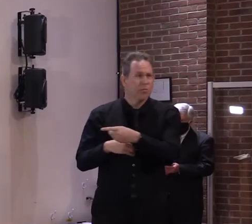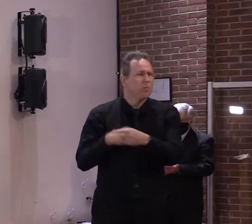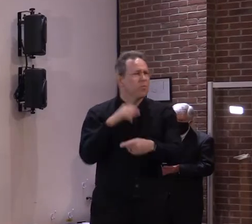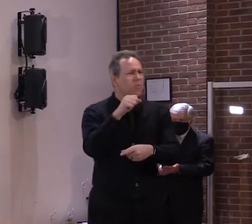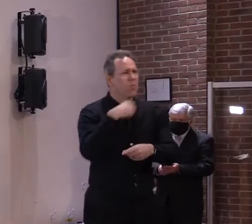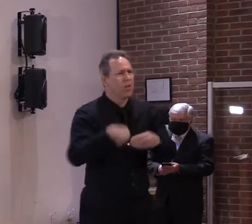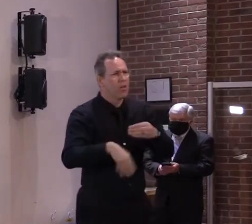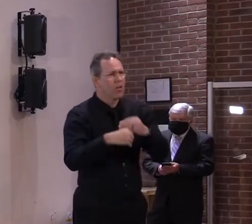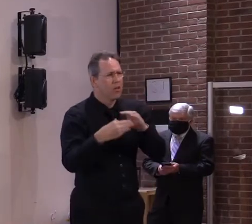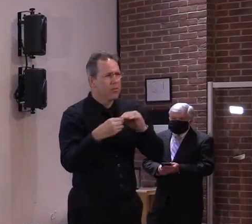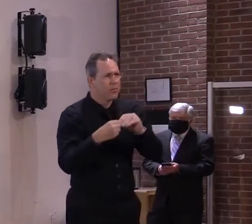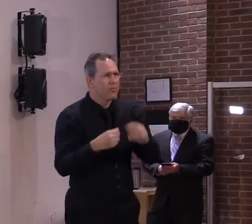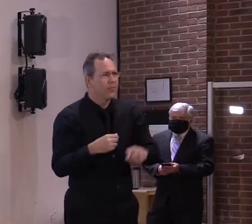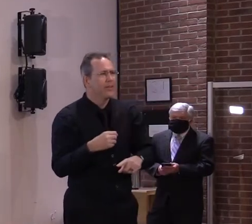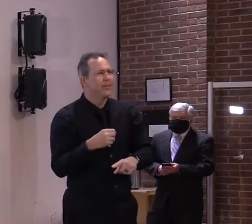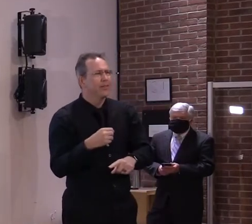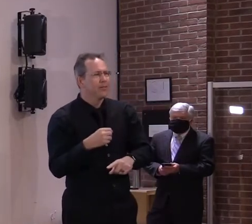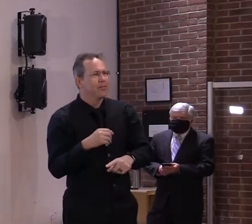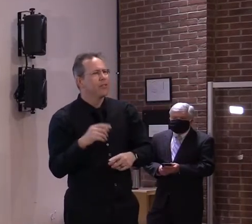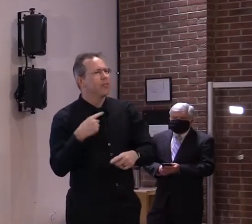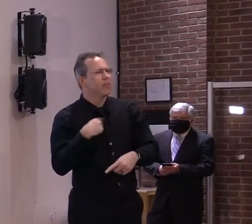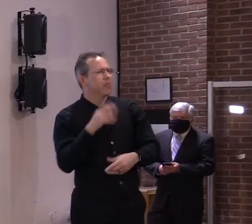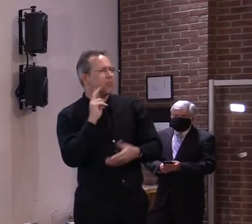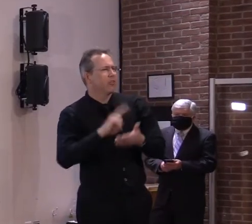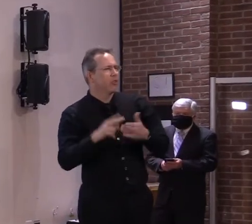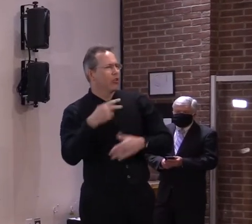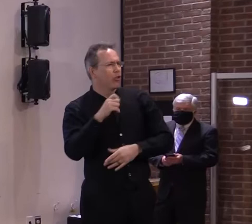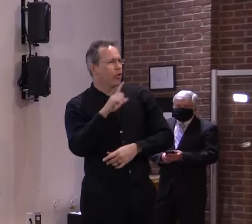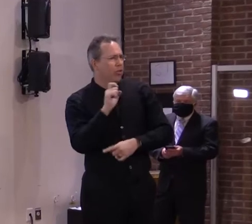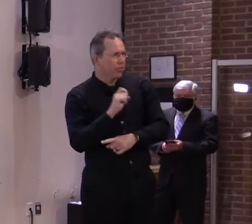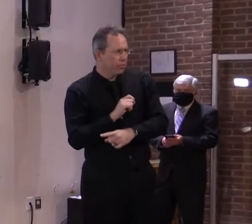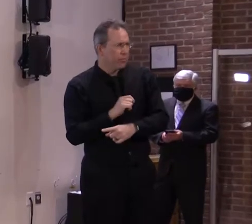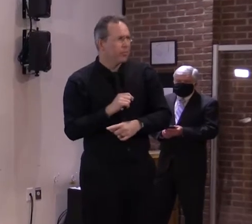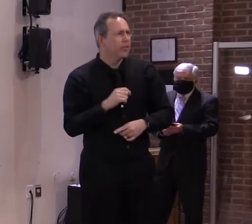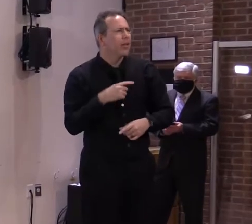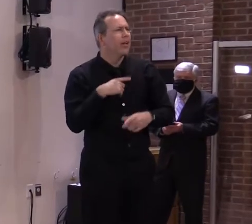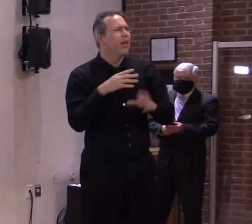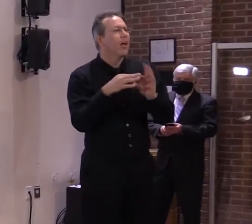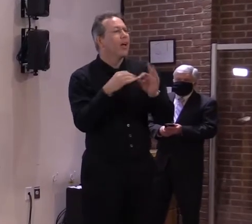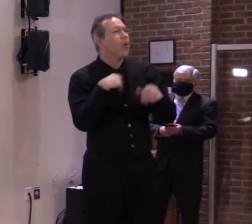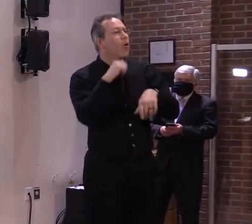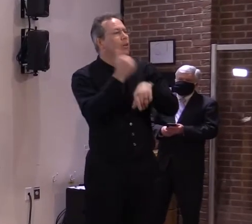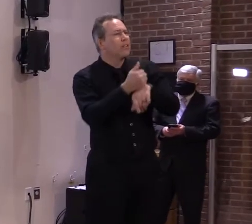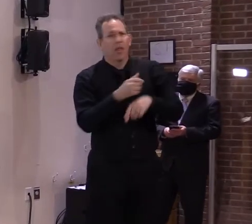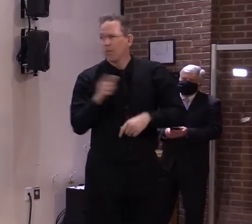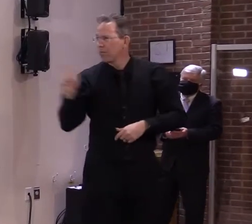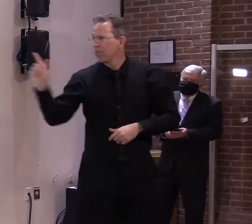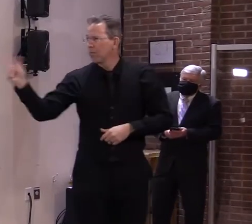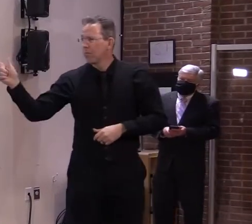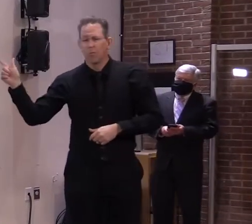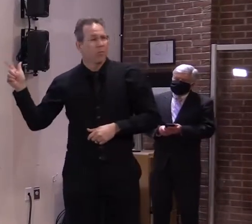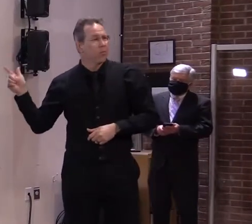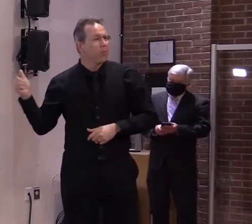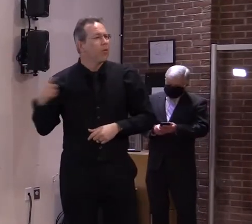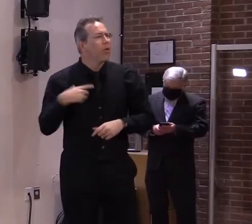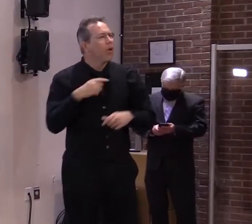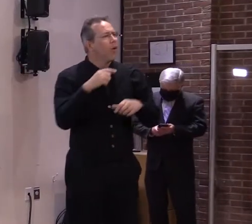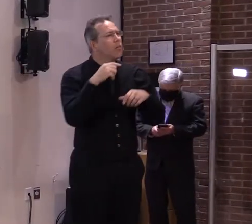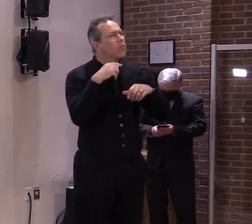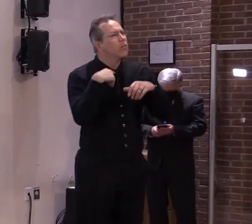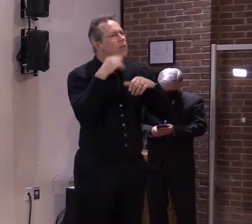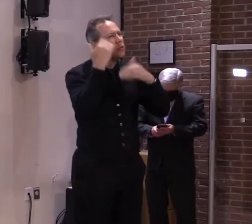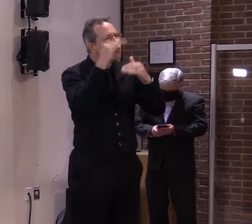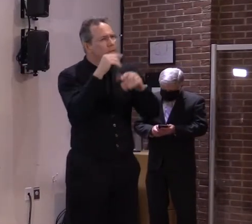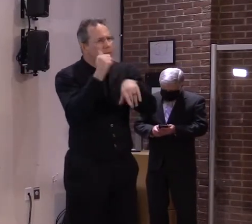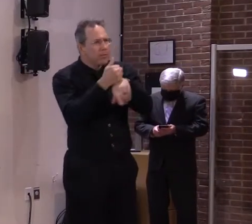Yeah, this is Secretary Curley. I just wanted to add, you know, when we set these benchmarks, we set them, we took a conservative approach, and we have set benchmarks that we